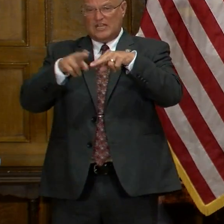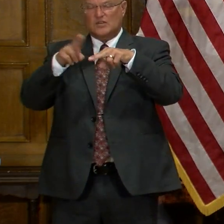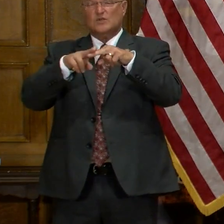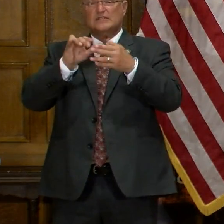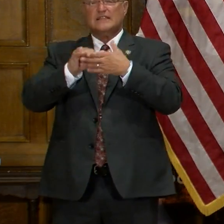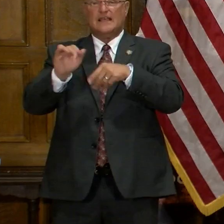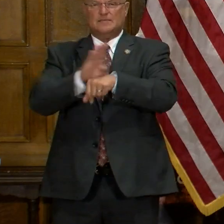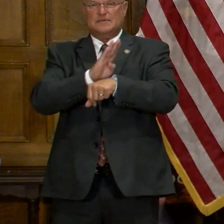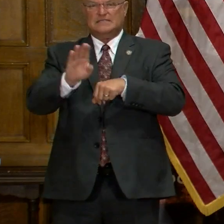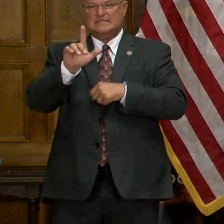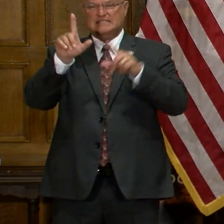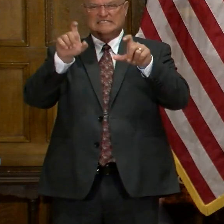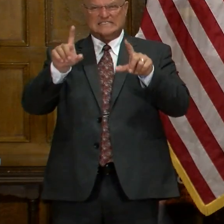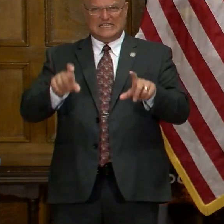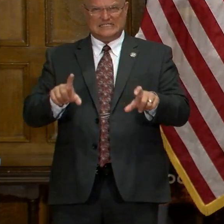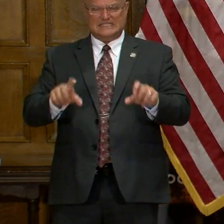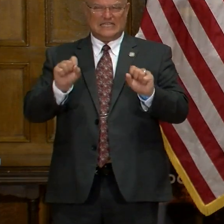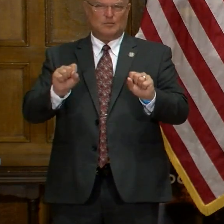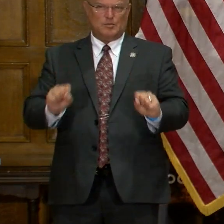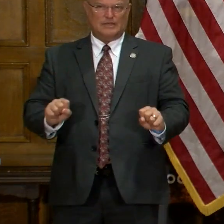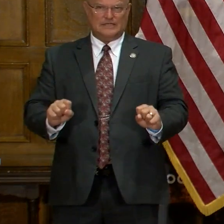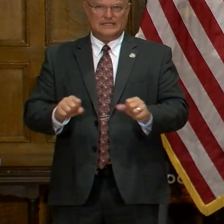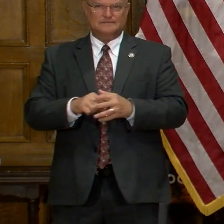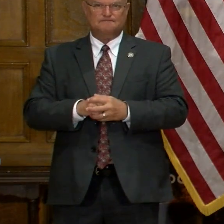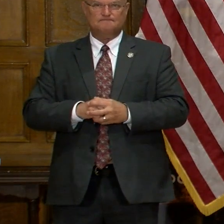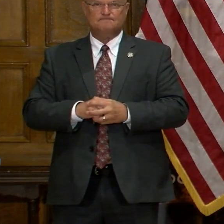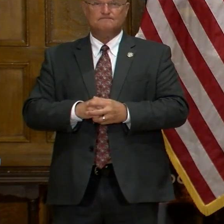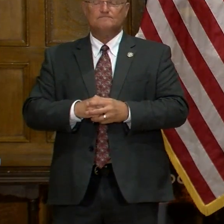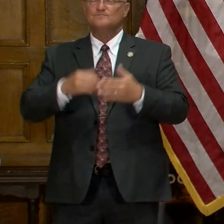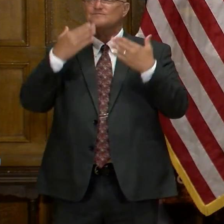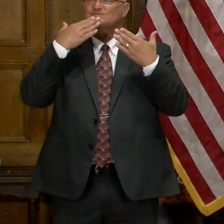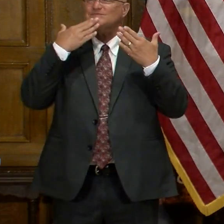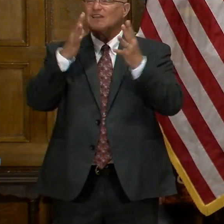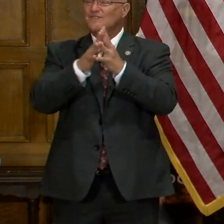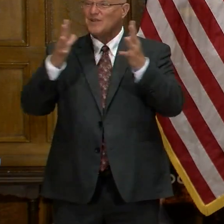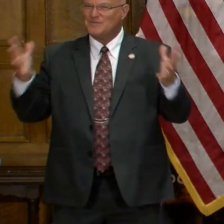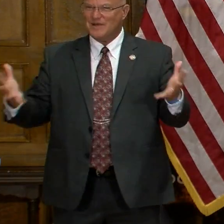that commercial testing capability.